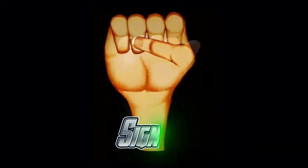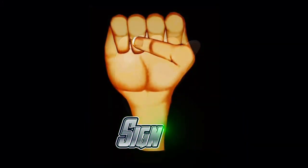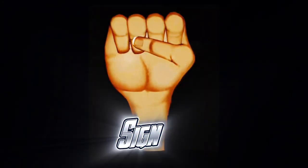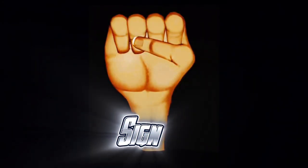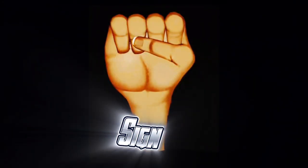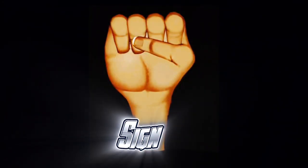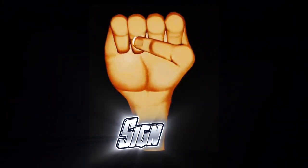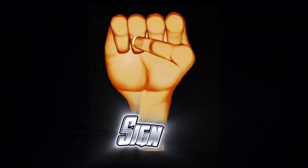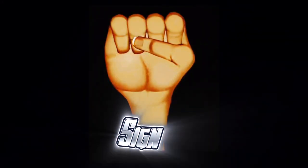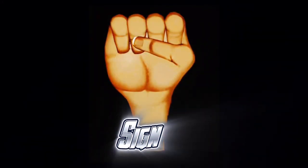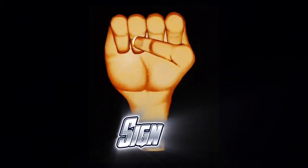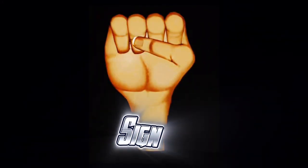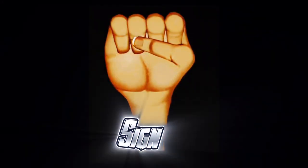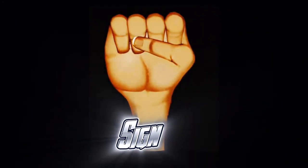Sign